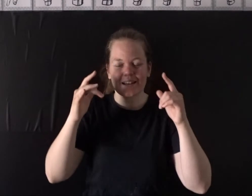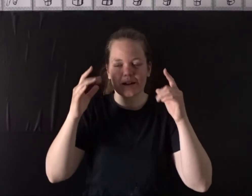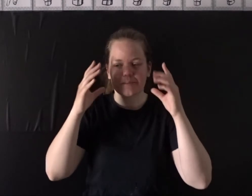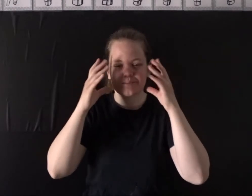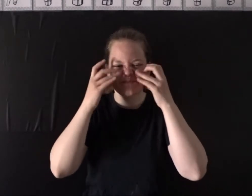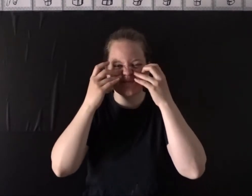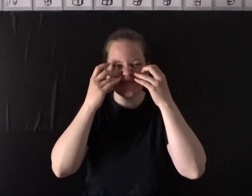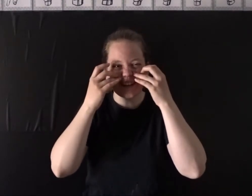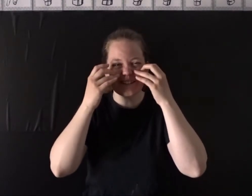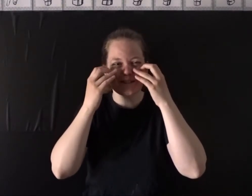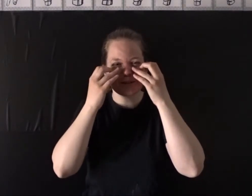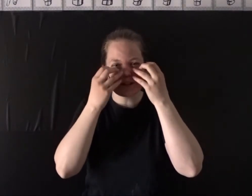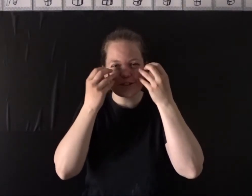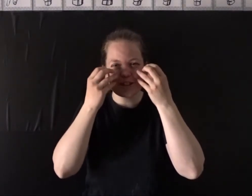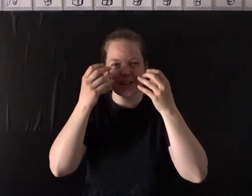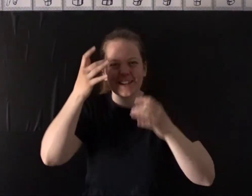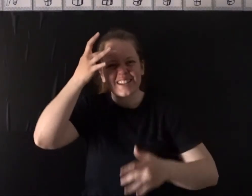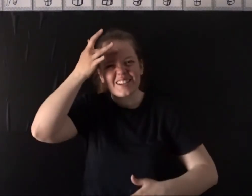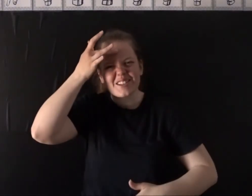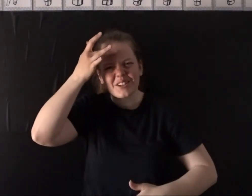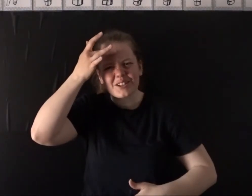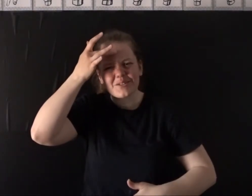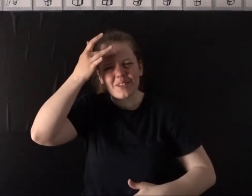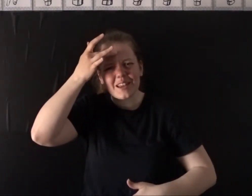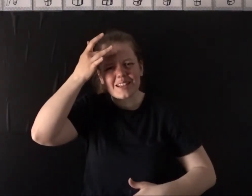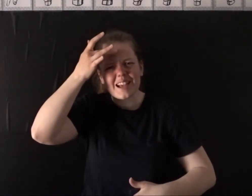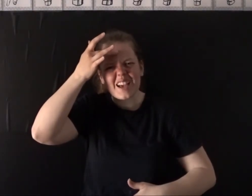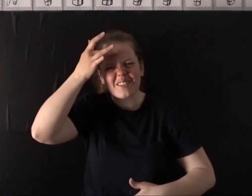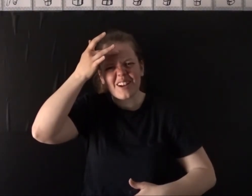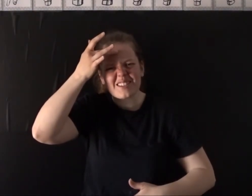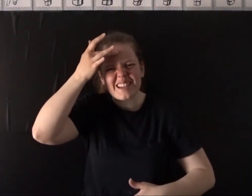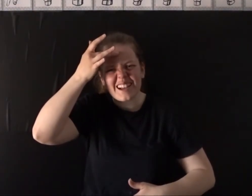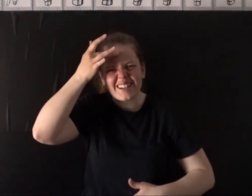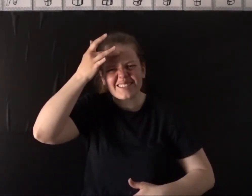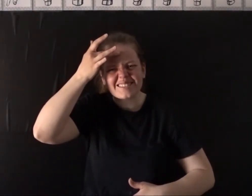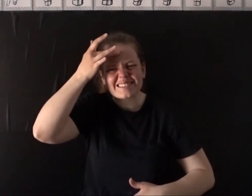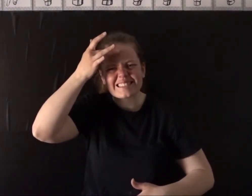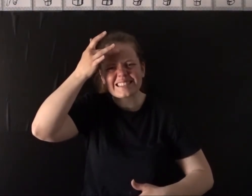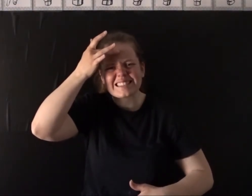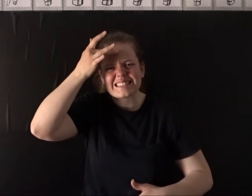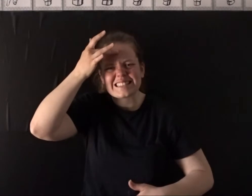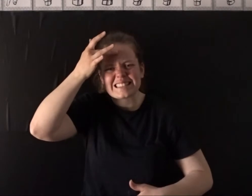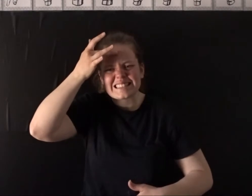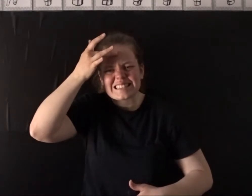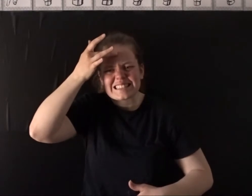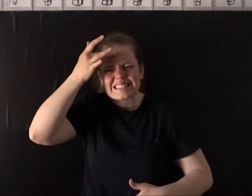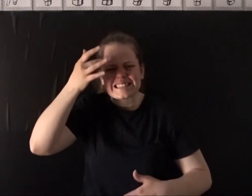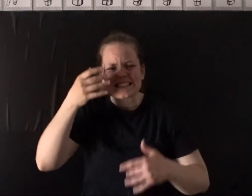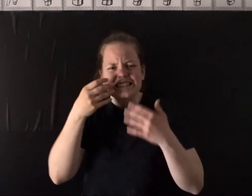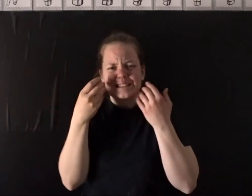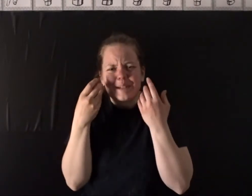a scrunched face, eyebrows down. You might